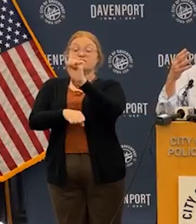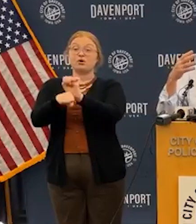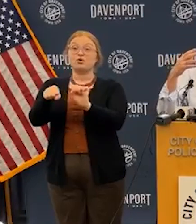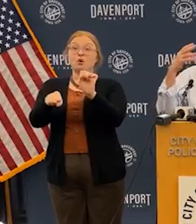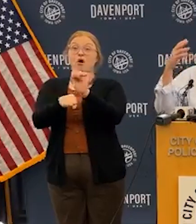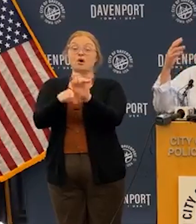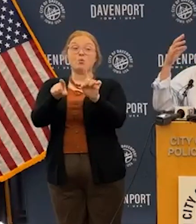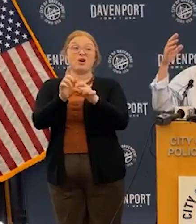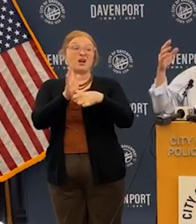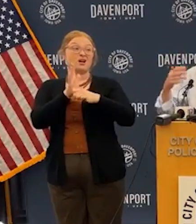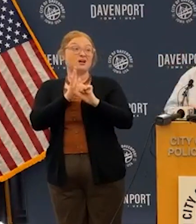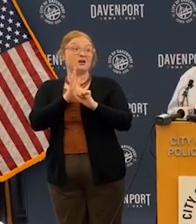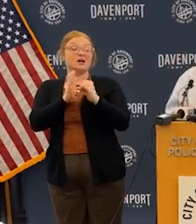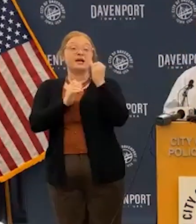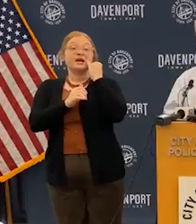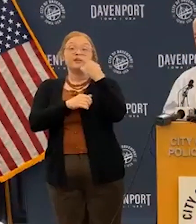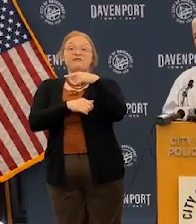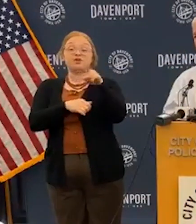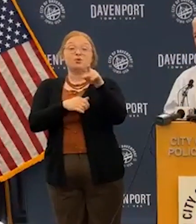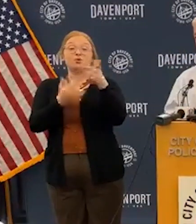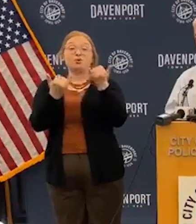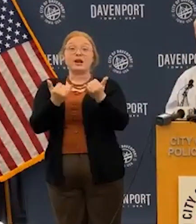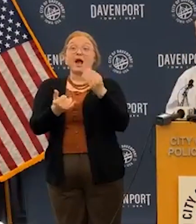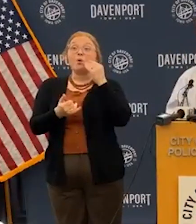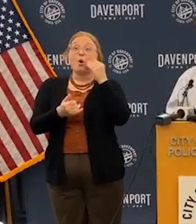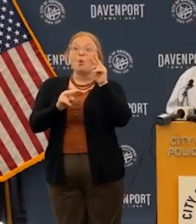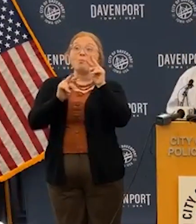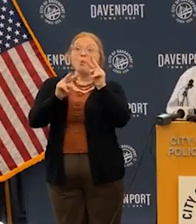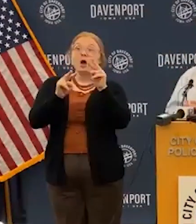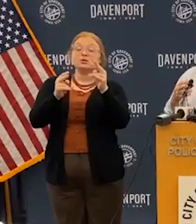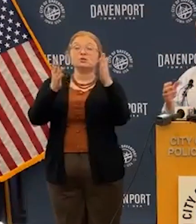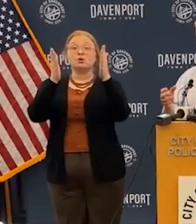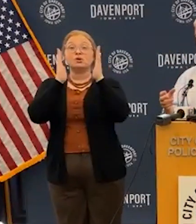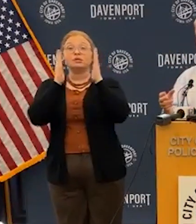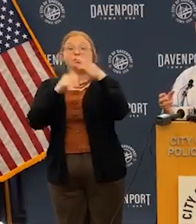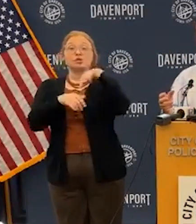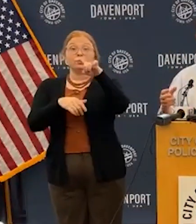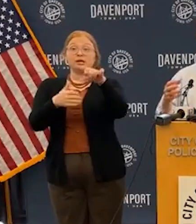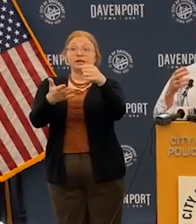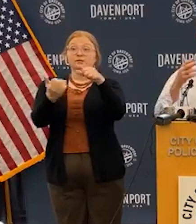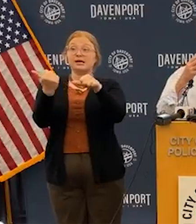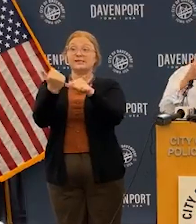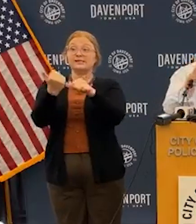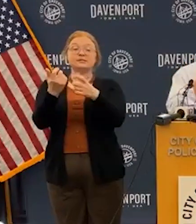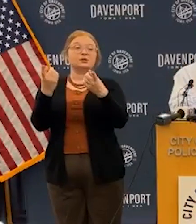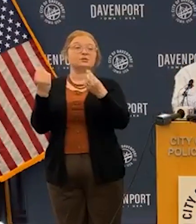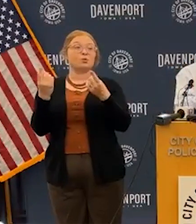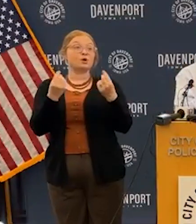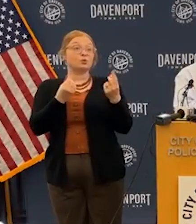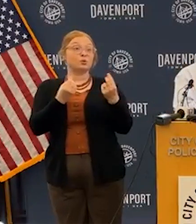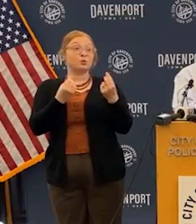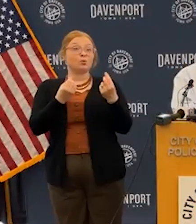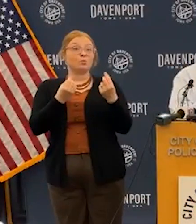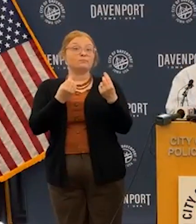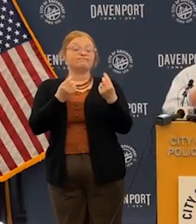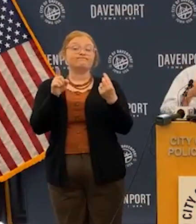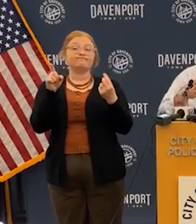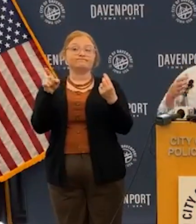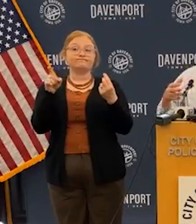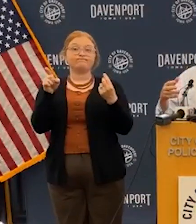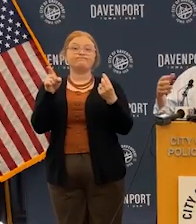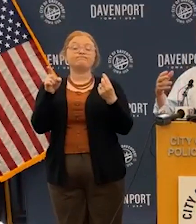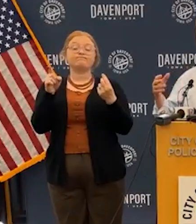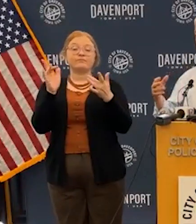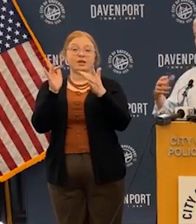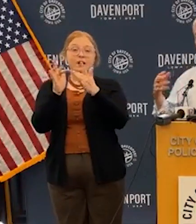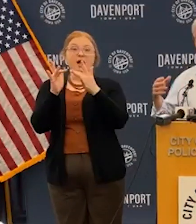that anybody who is listening, anybody who is viewing that needs assistance or thinks someone needs assistance or has a family member